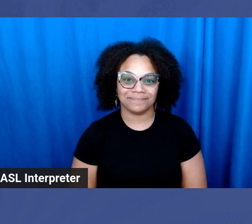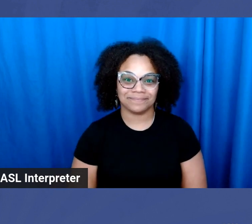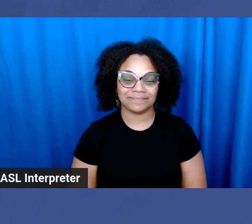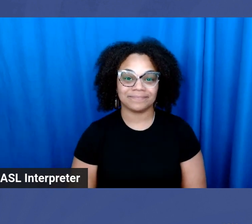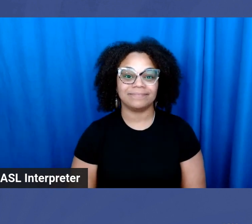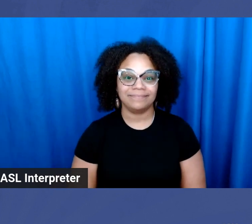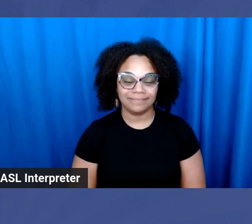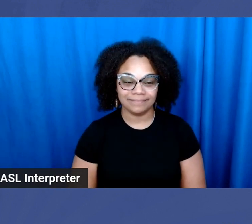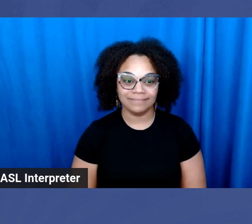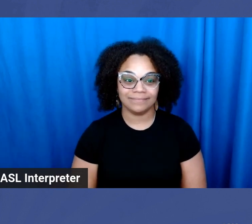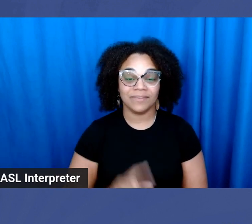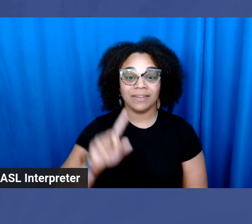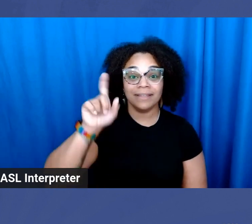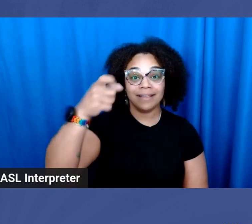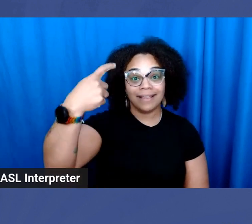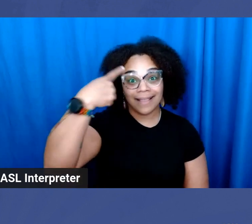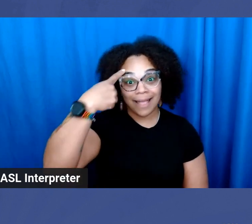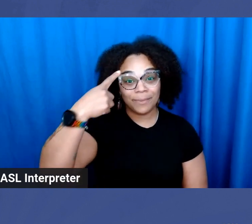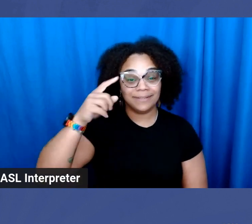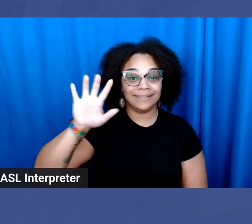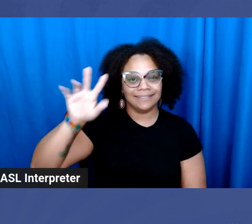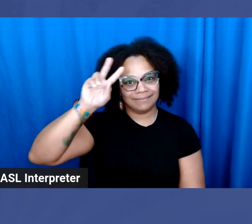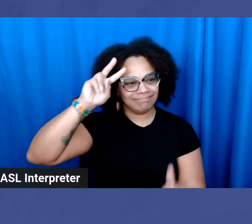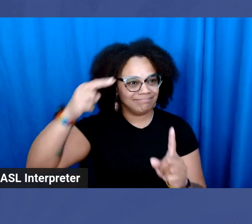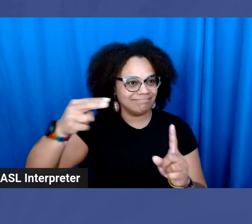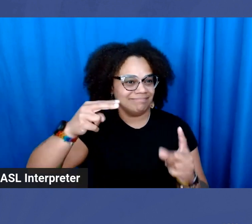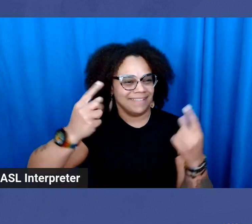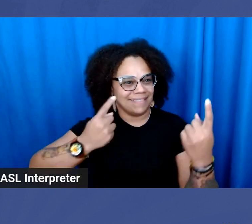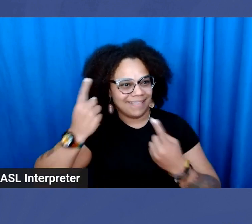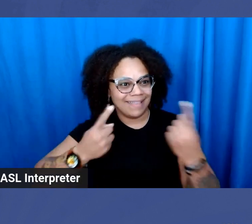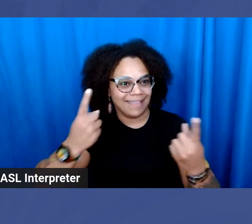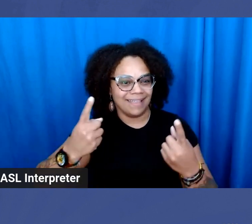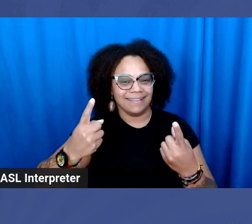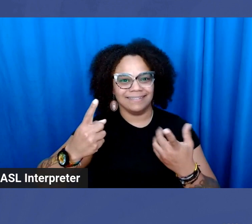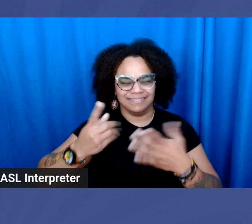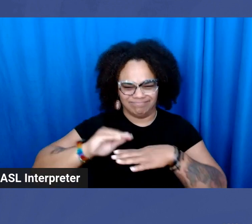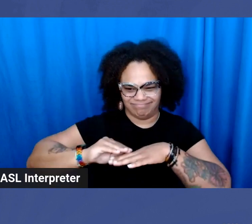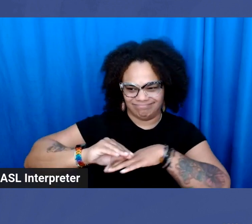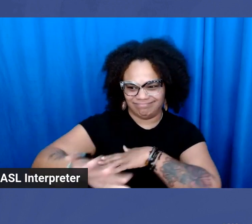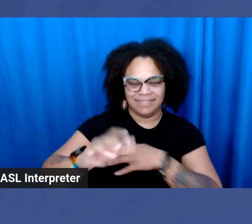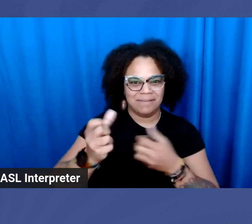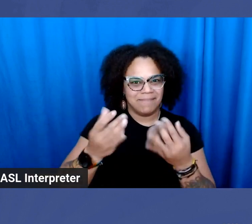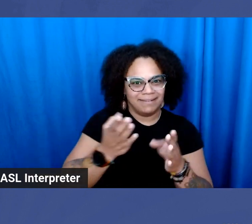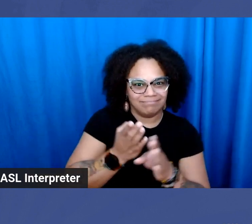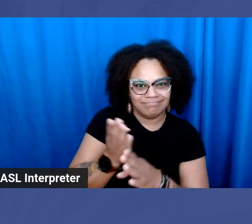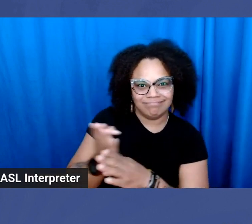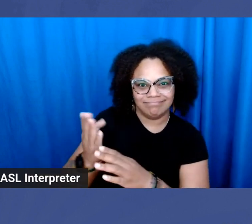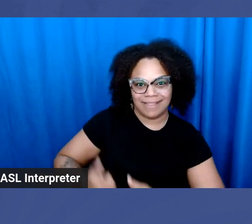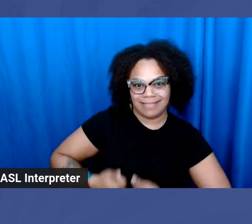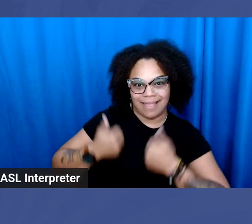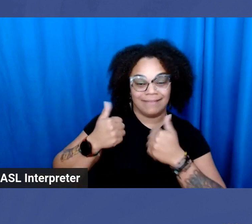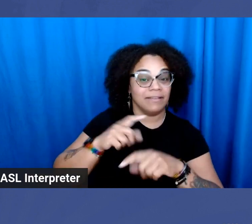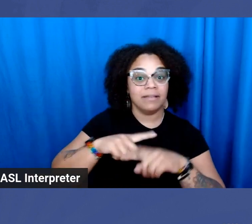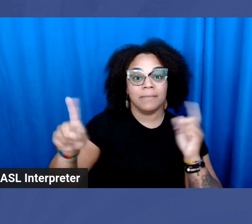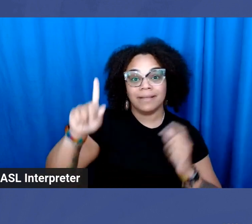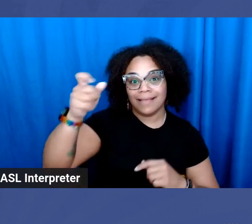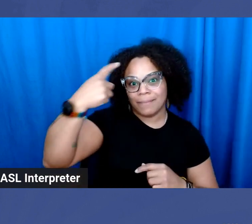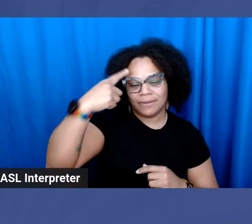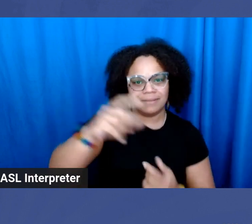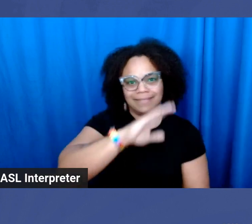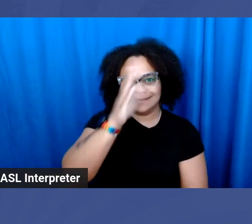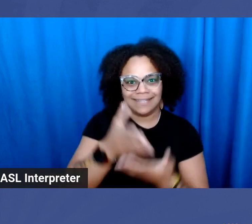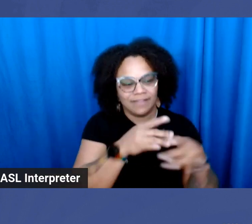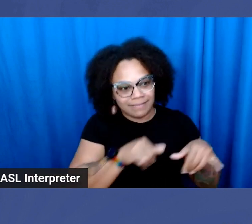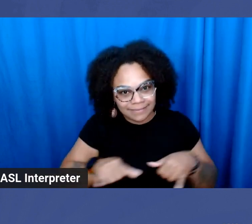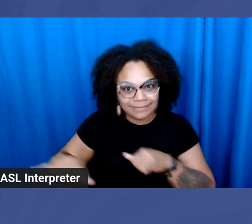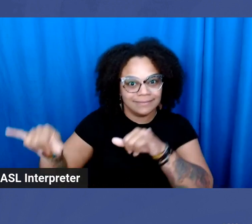Even though capitalist ways of thinking have permeated many aspects of life, capitalism is never monolithic.